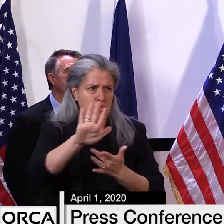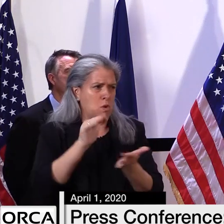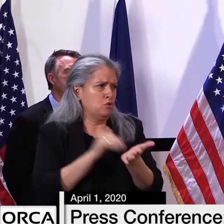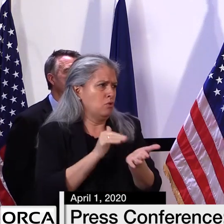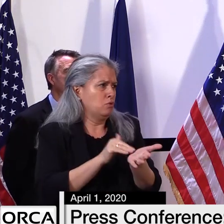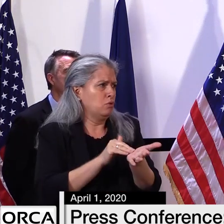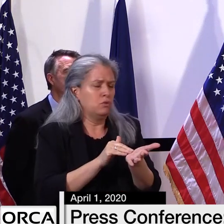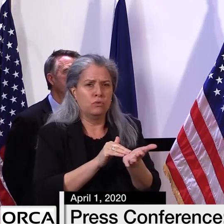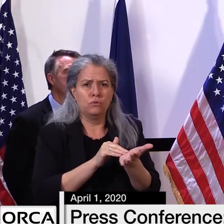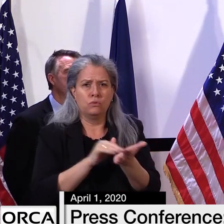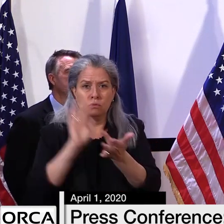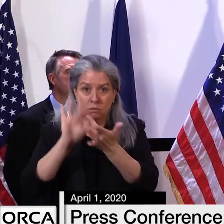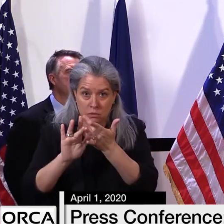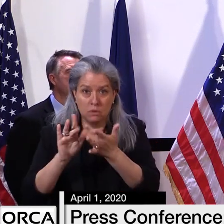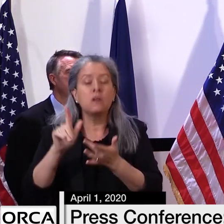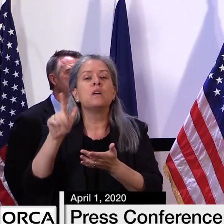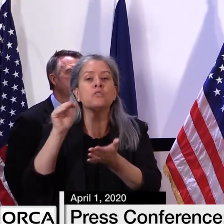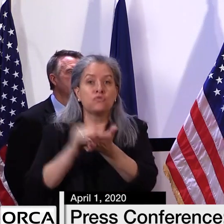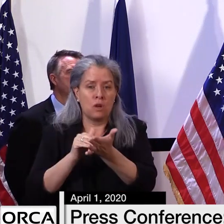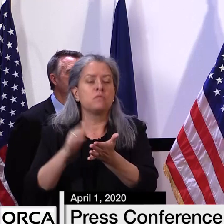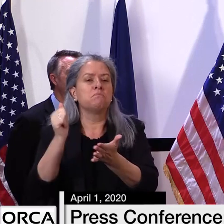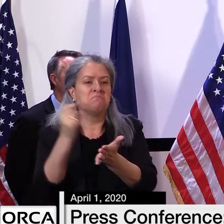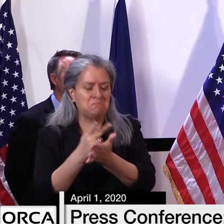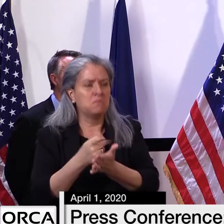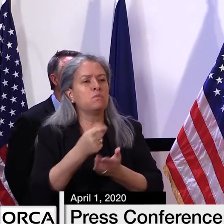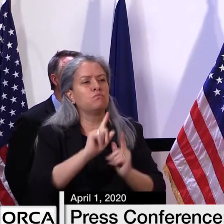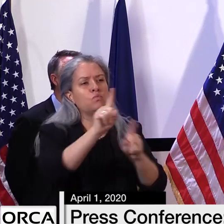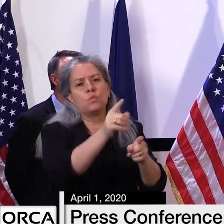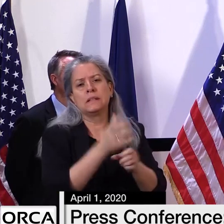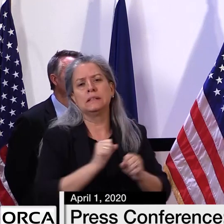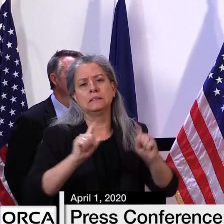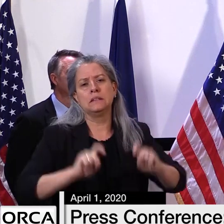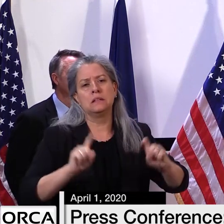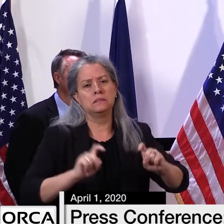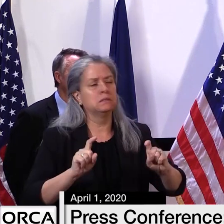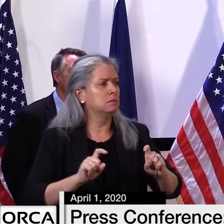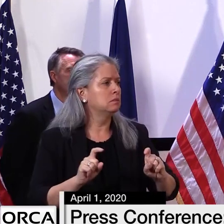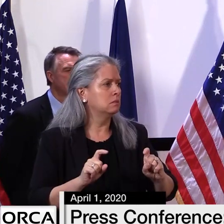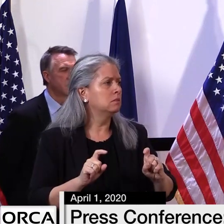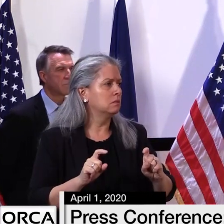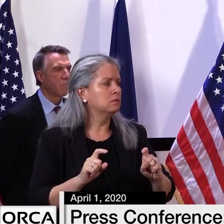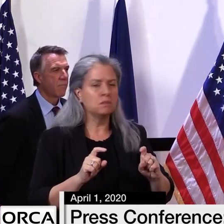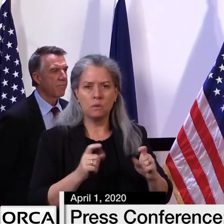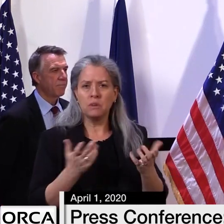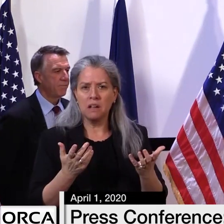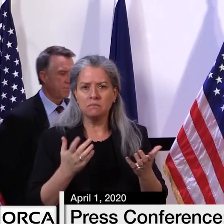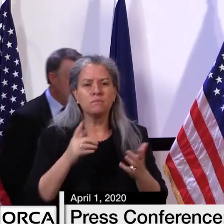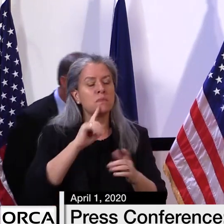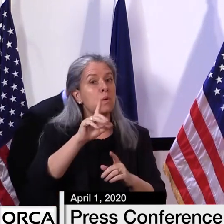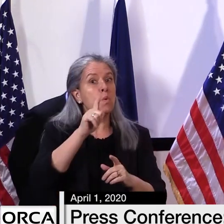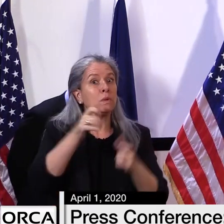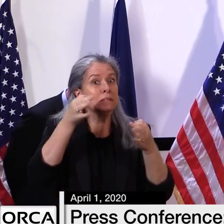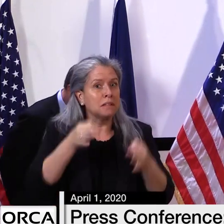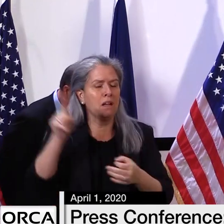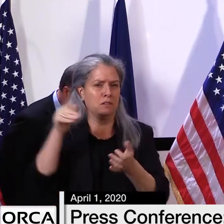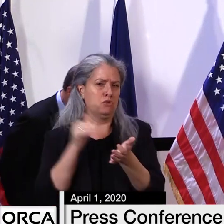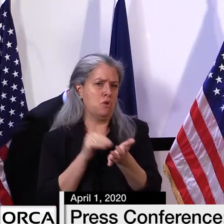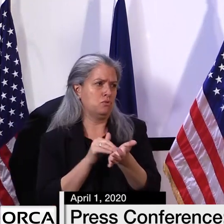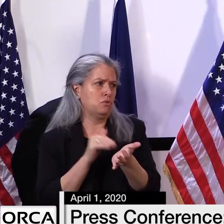providers to obtain an order for the test, dependent on the clinical judgment of that